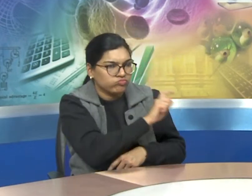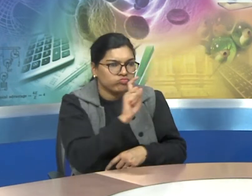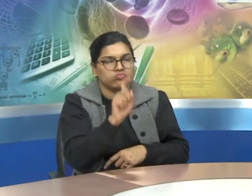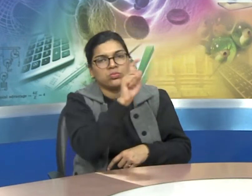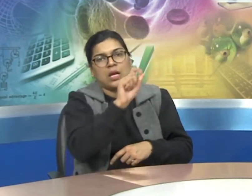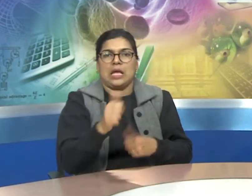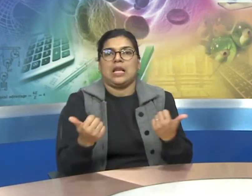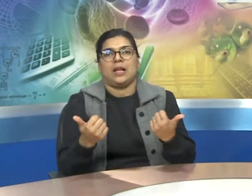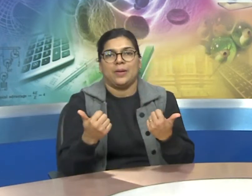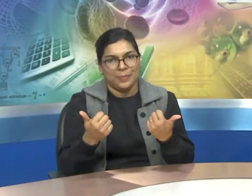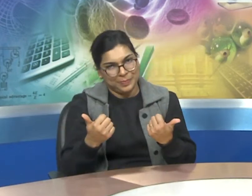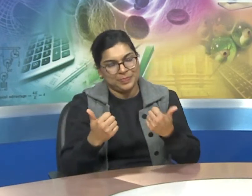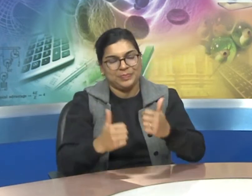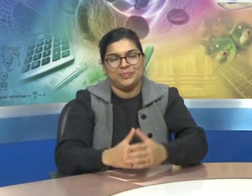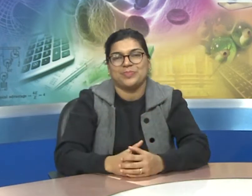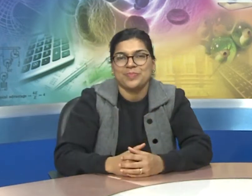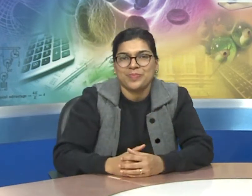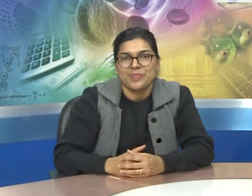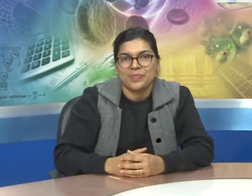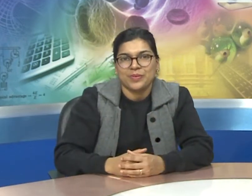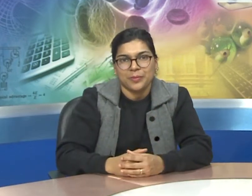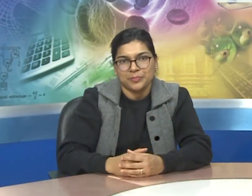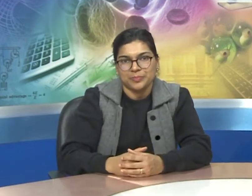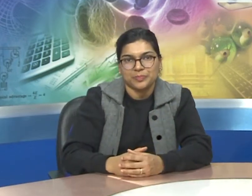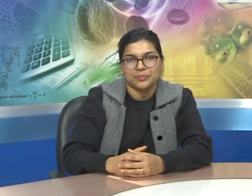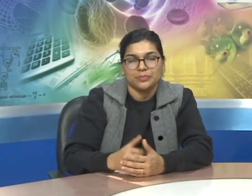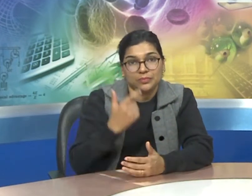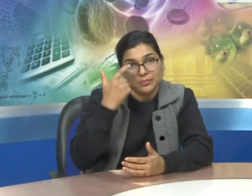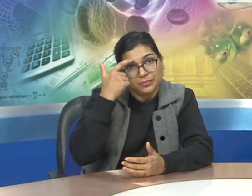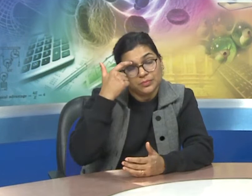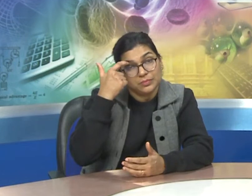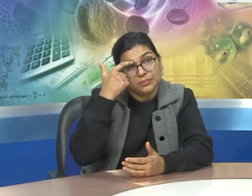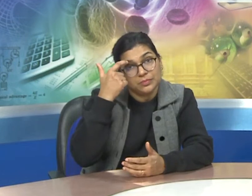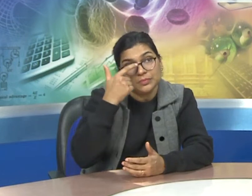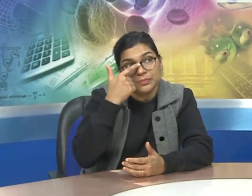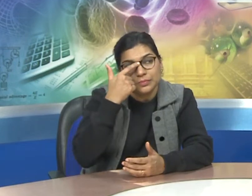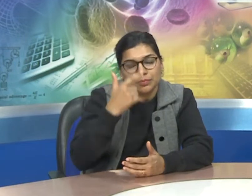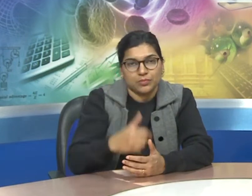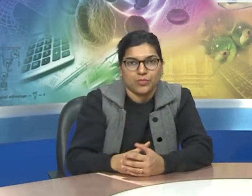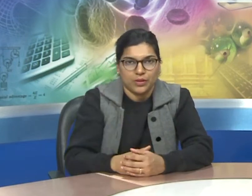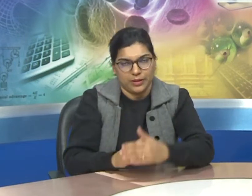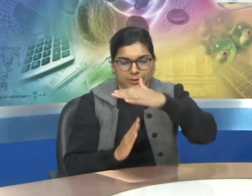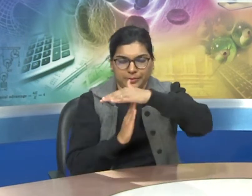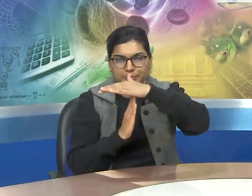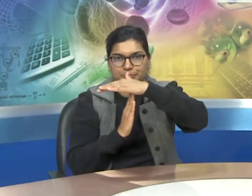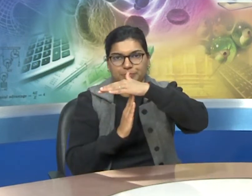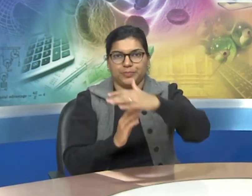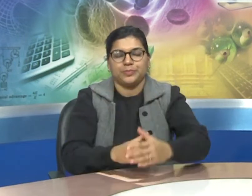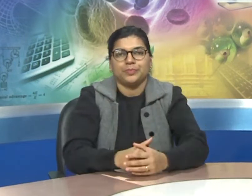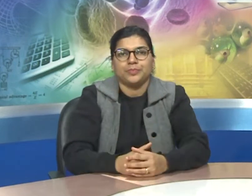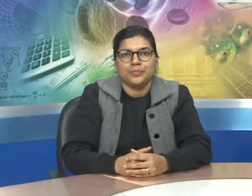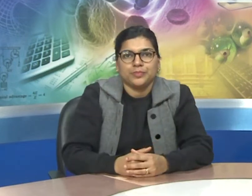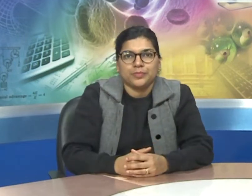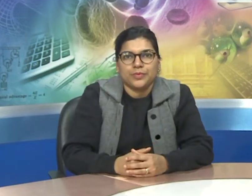choose as per our purpose. Let us take a break